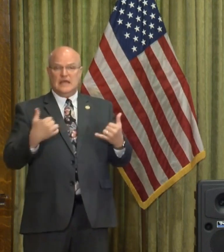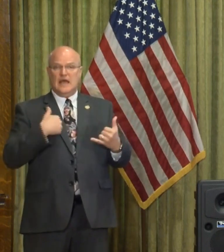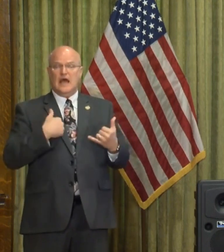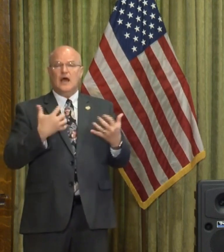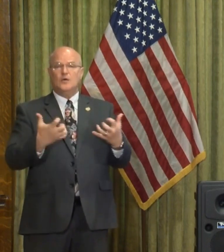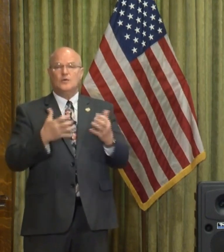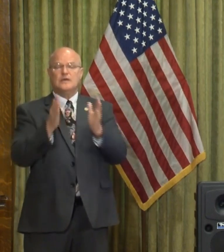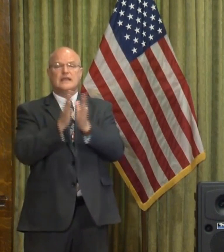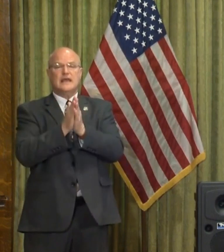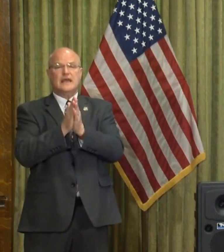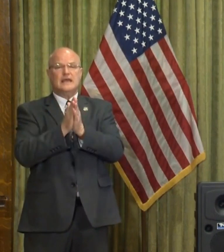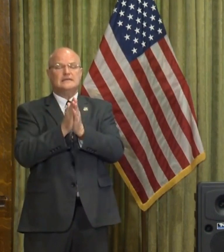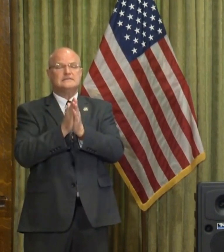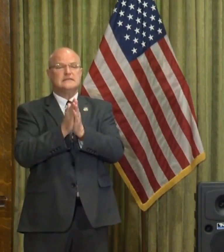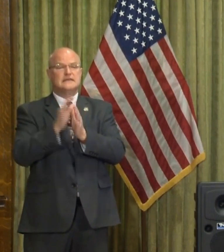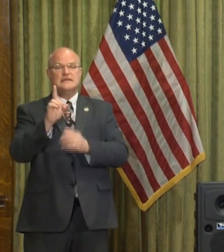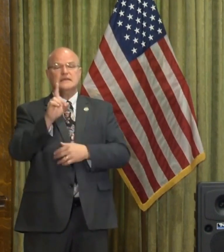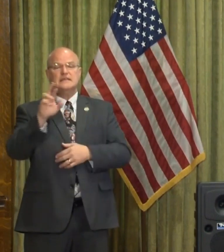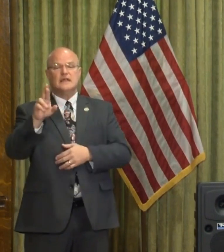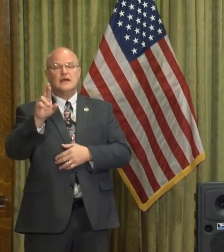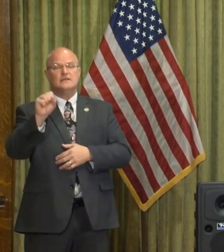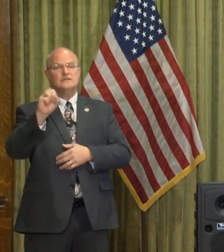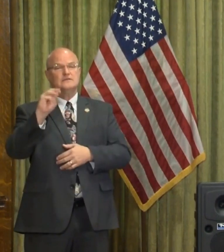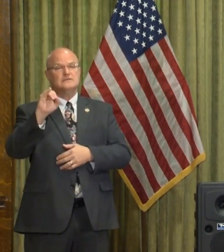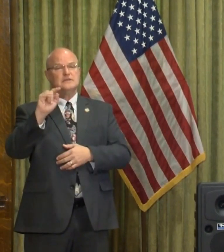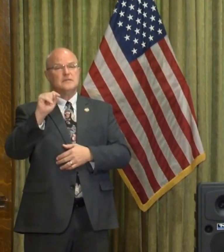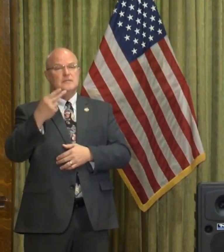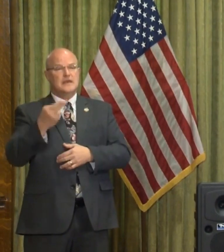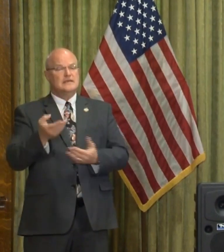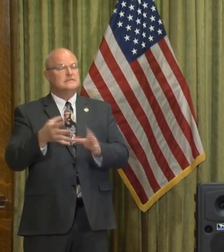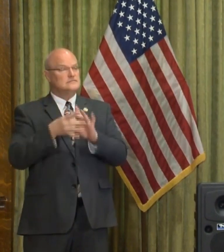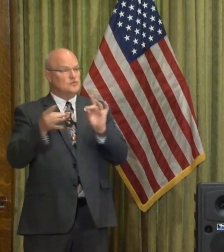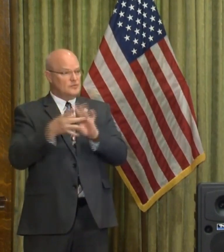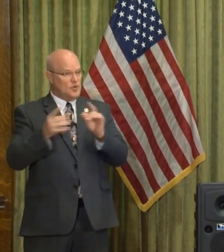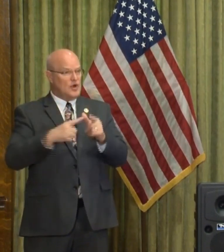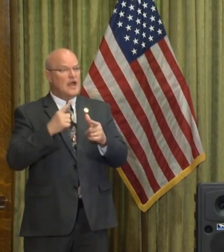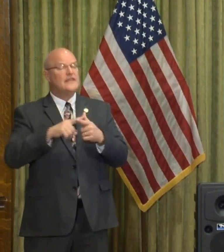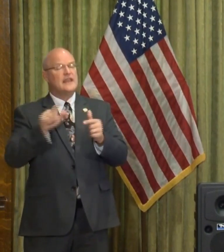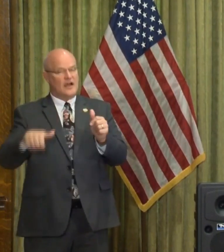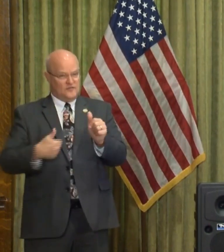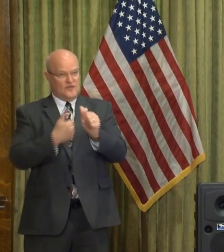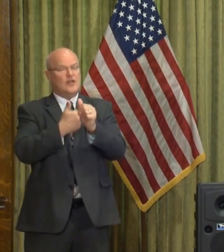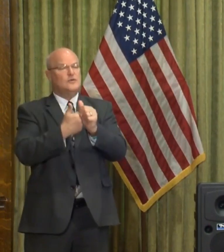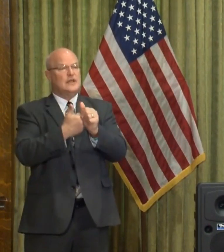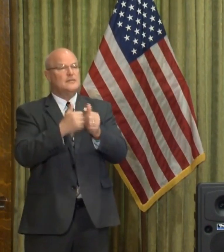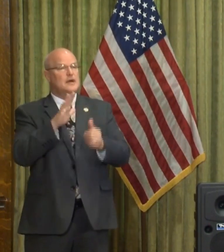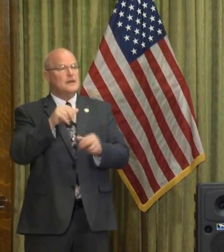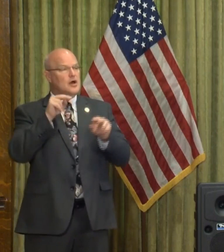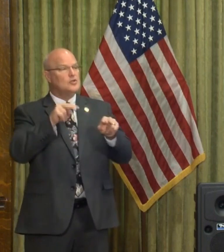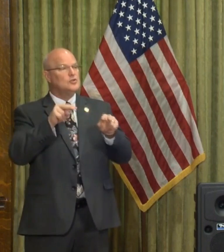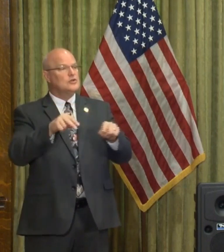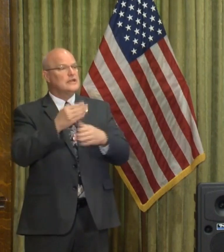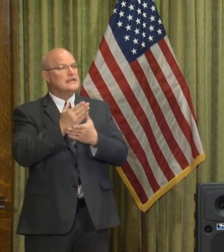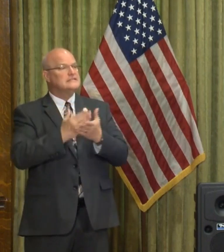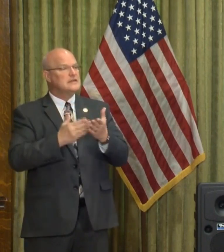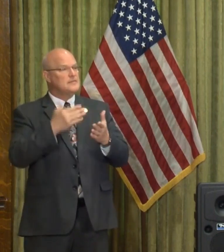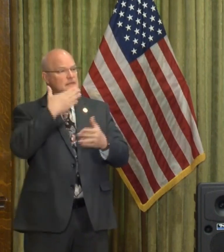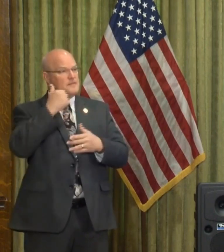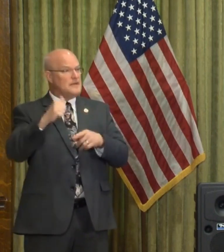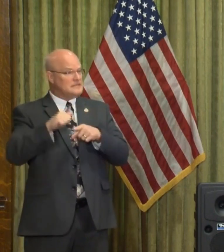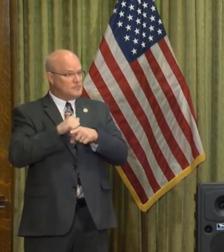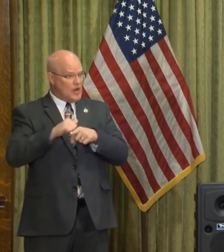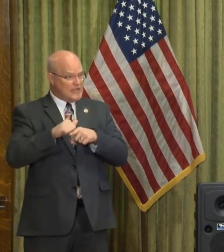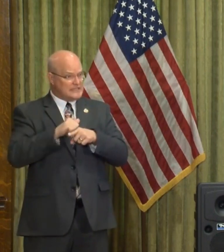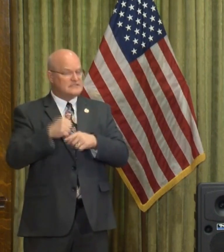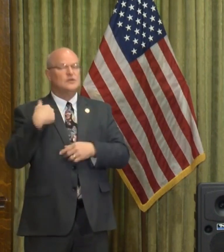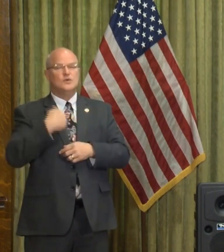At this time, I want to ask Dr. Smith to come and to give his report. Then I'll follow it up by looking at some